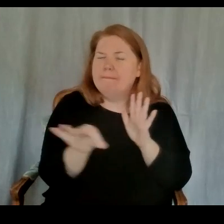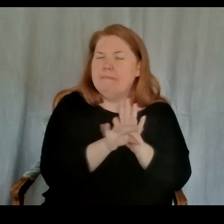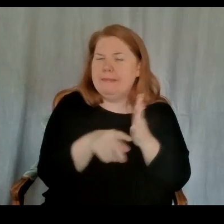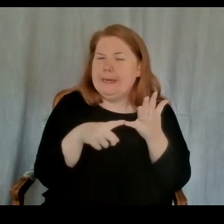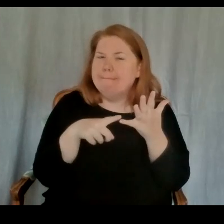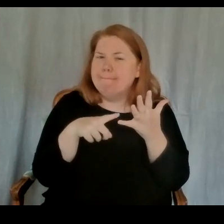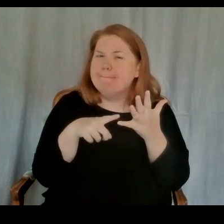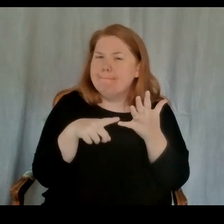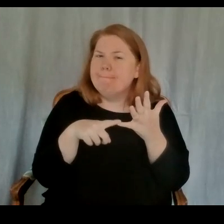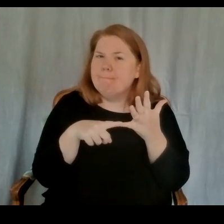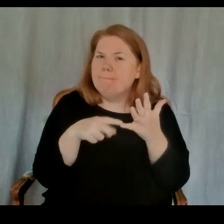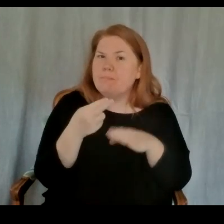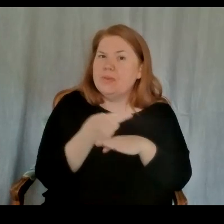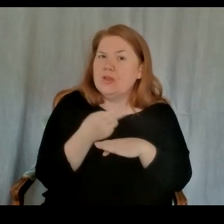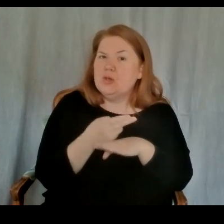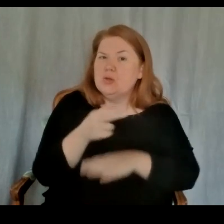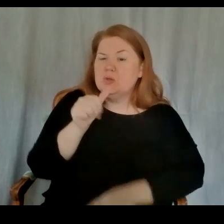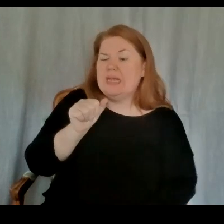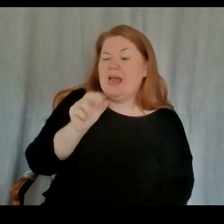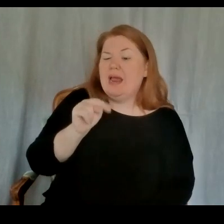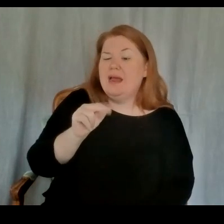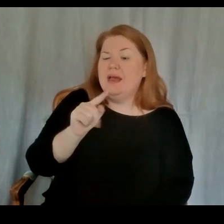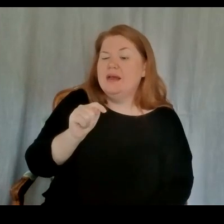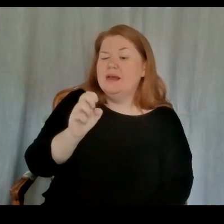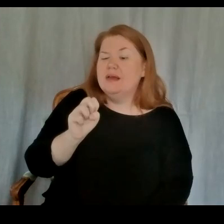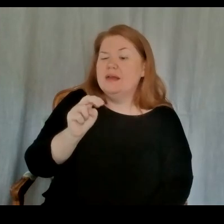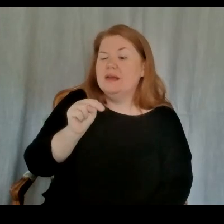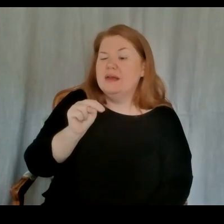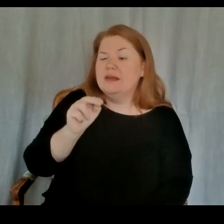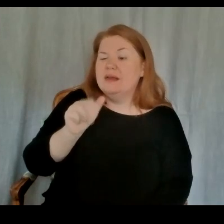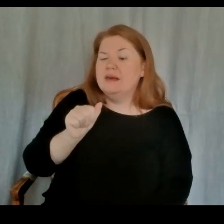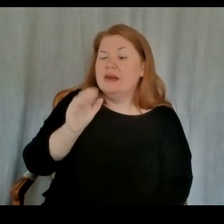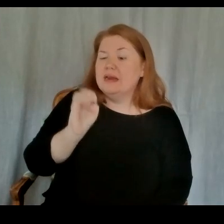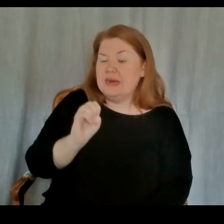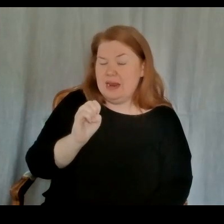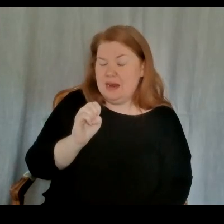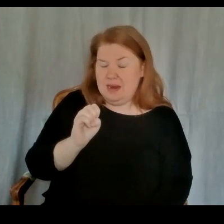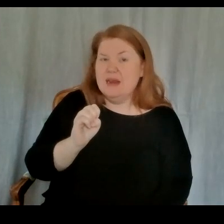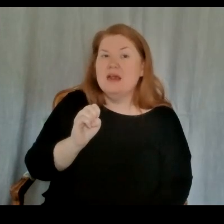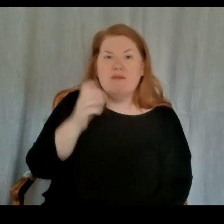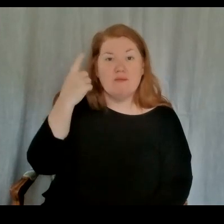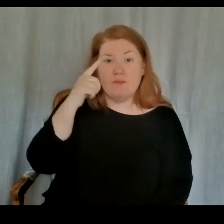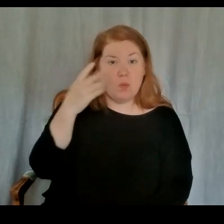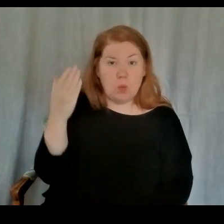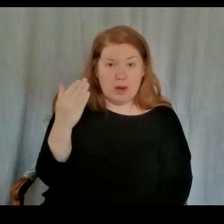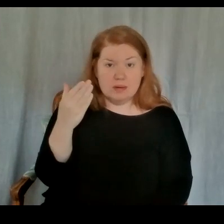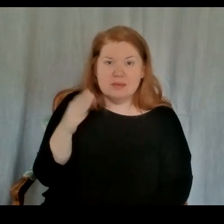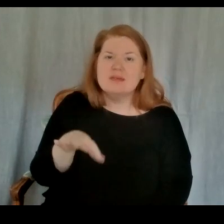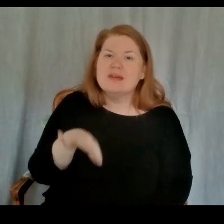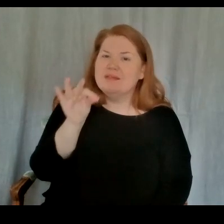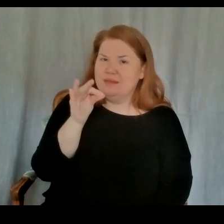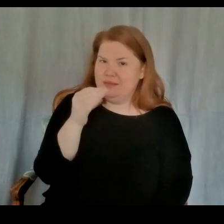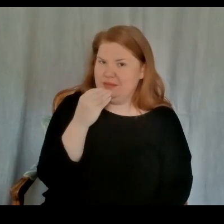their antennae or their feelers to sniff out food. So I'm going to draw a picture of a ladybug.